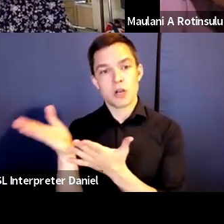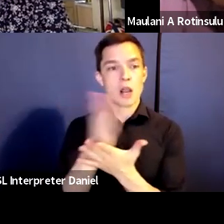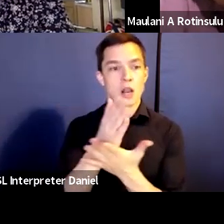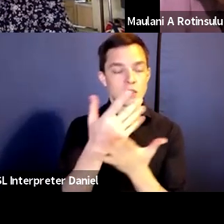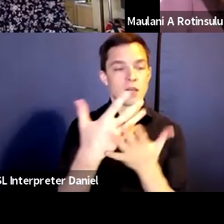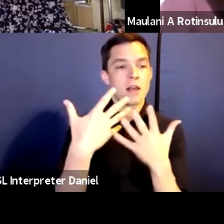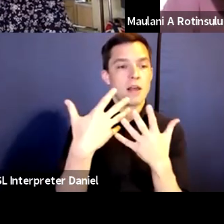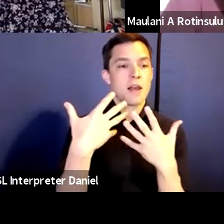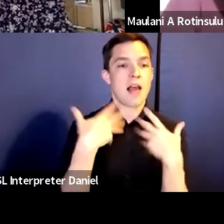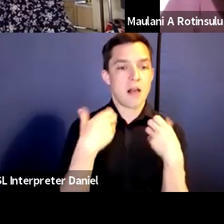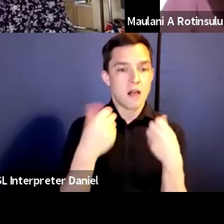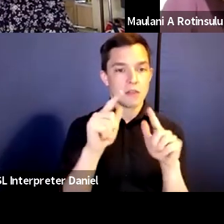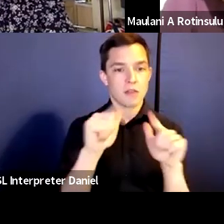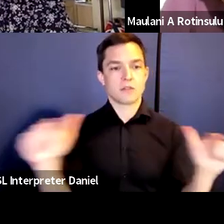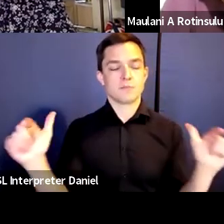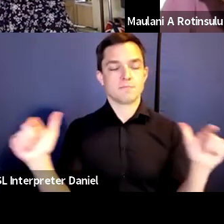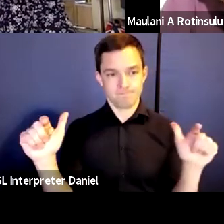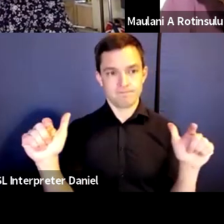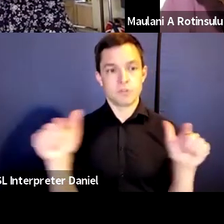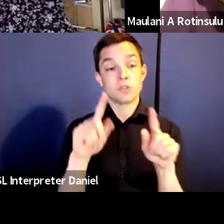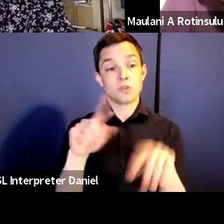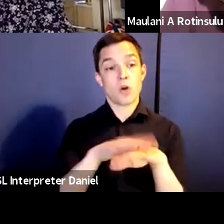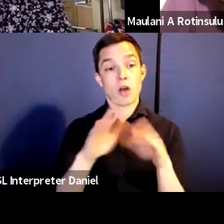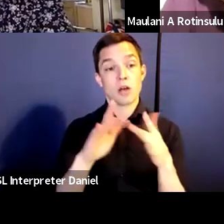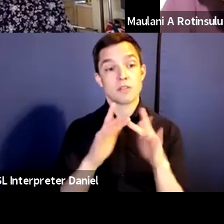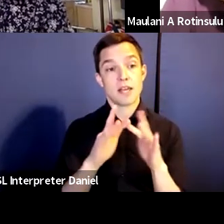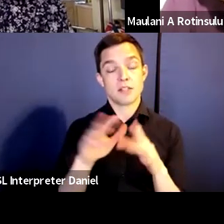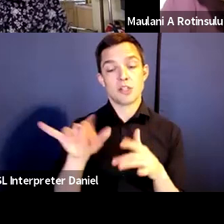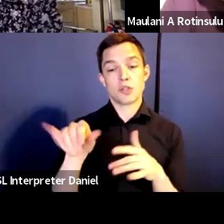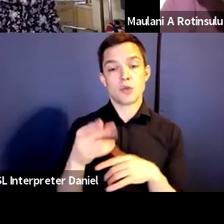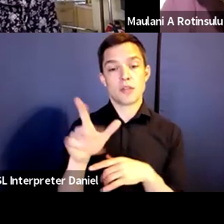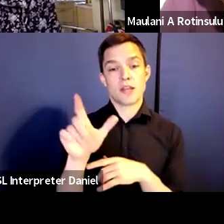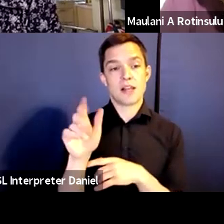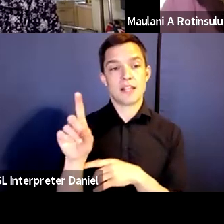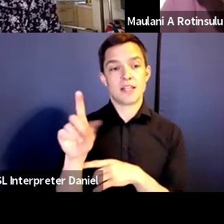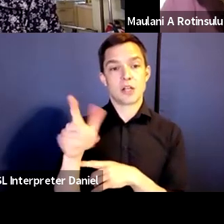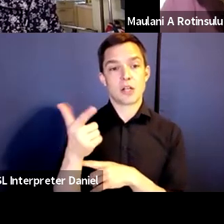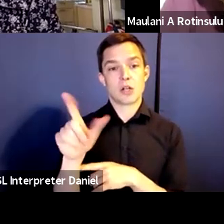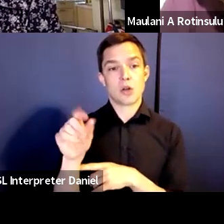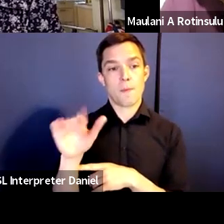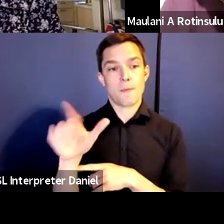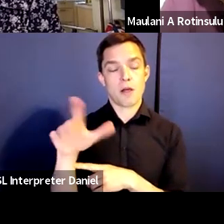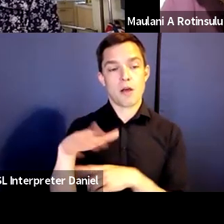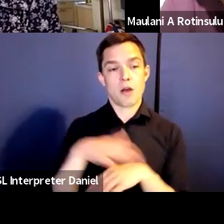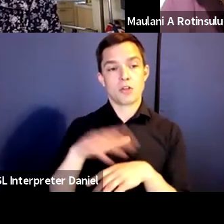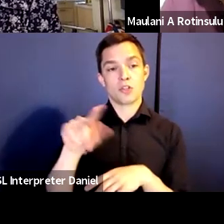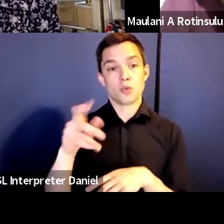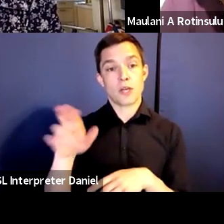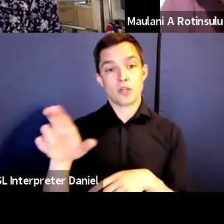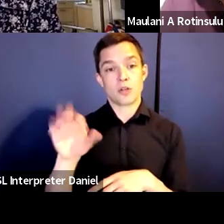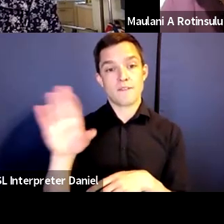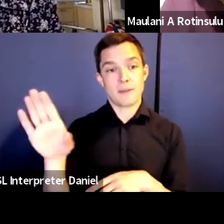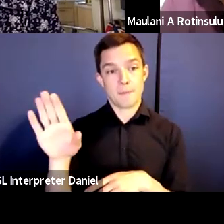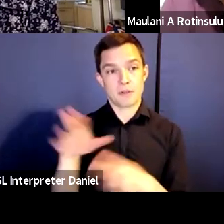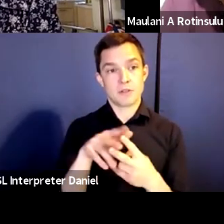So please go online, visit Youth Lead Global is on Twitter or on Facebook. And